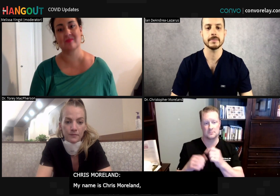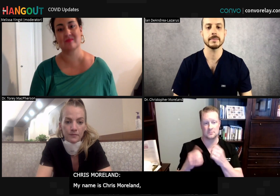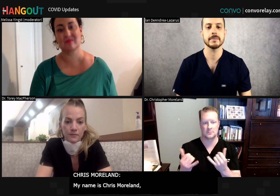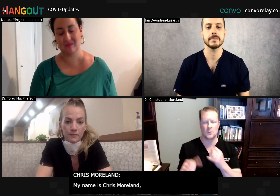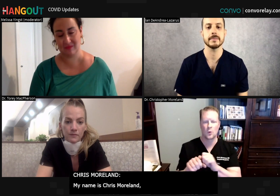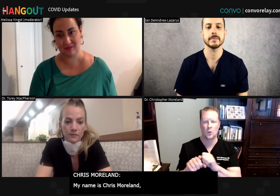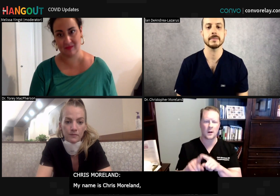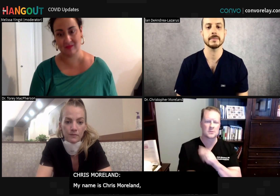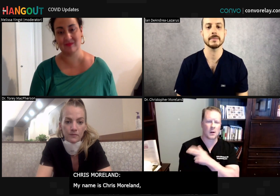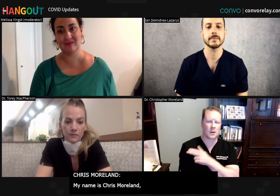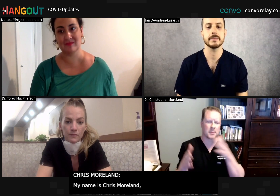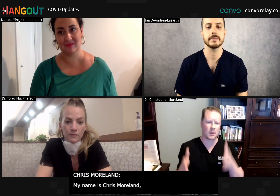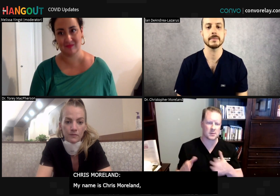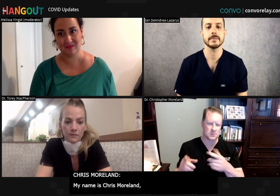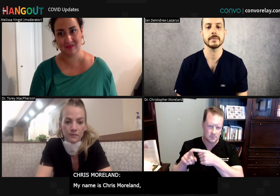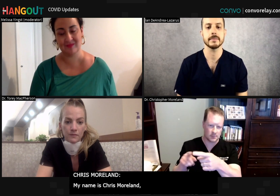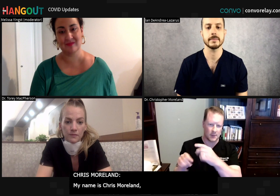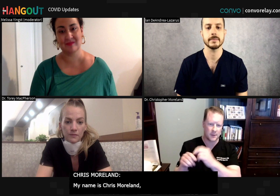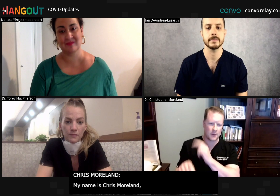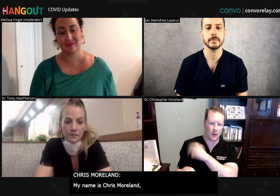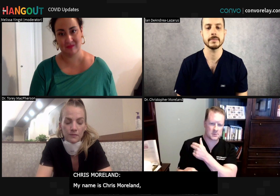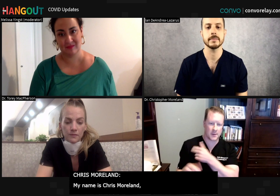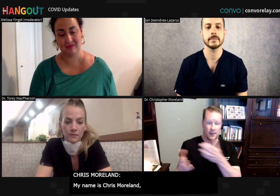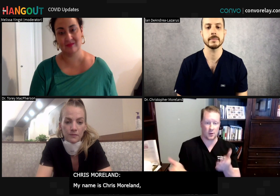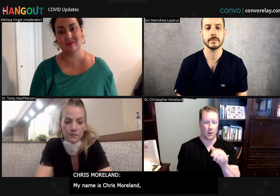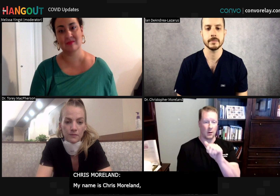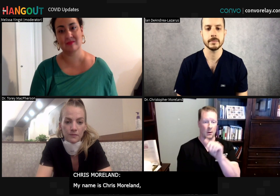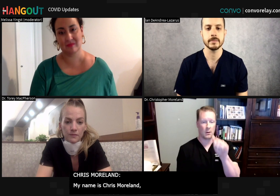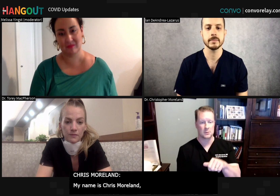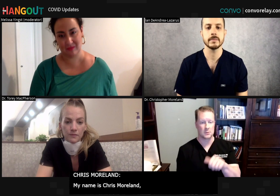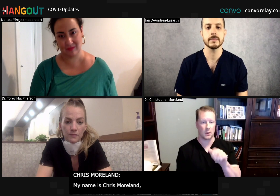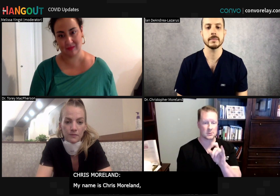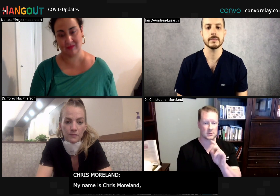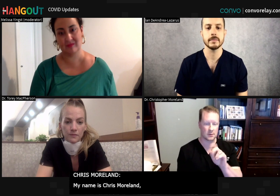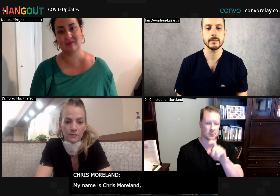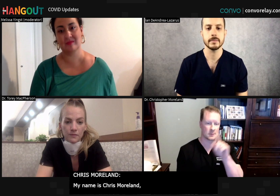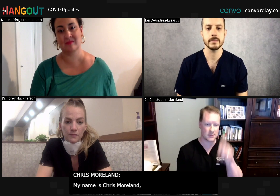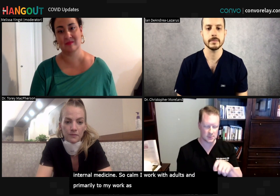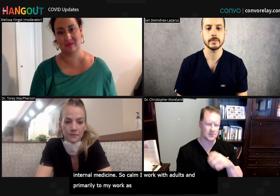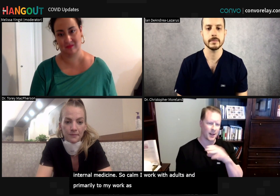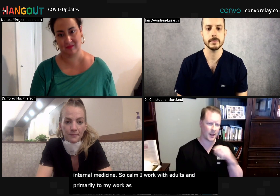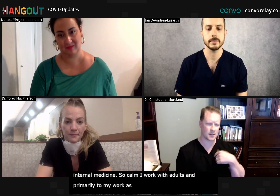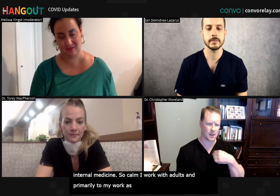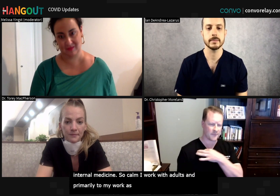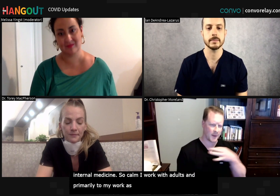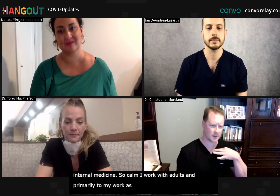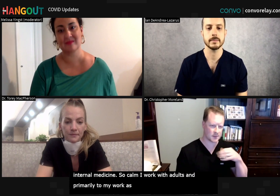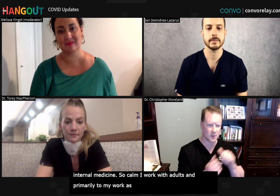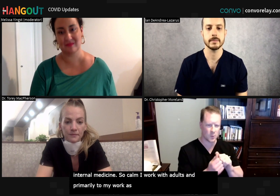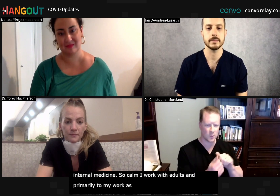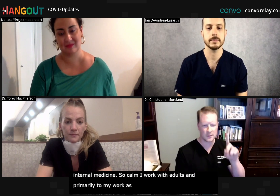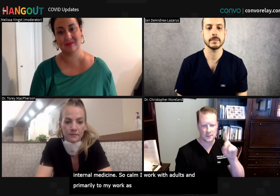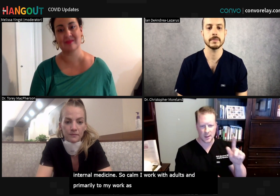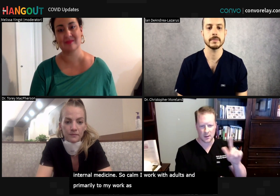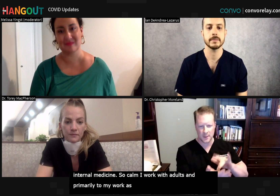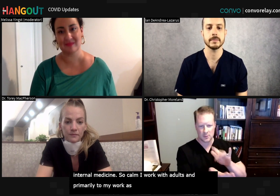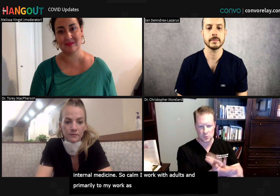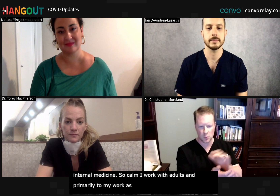with adults, and primarily I work as a hospitalist. So working in the hospital here in Austin, Texas. And I'm also